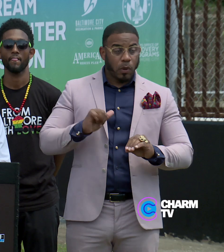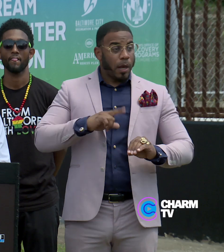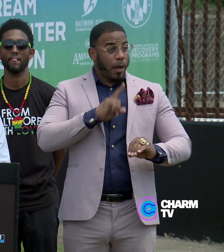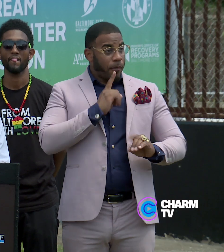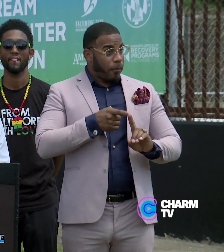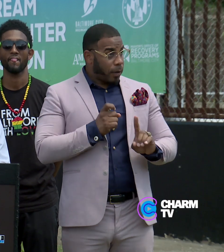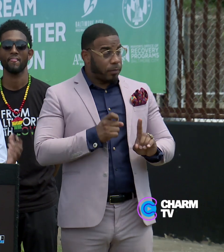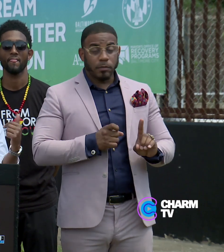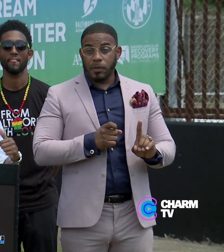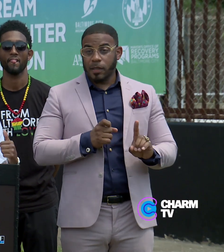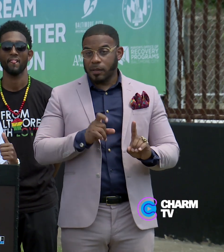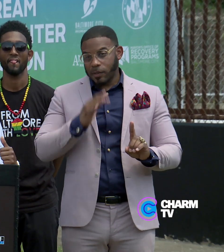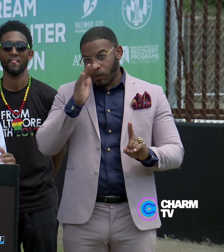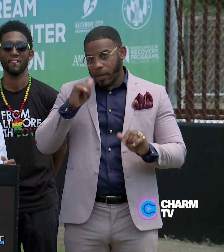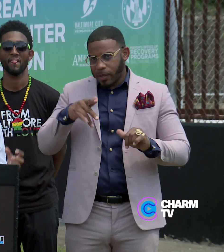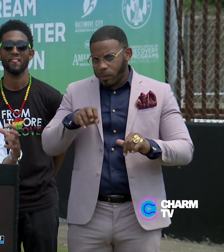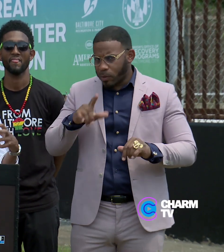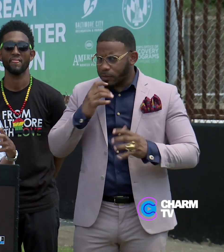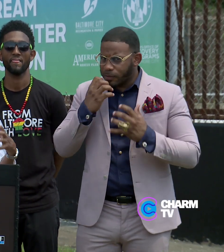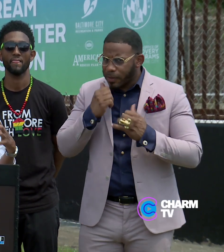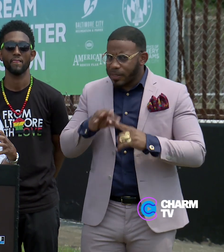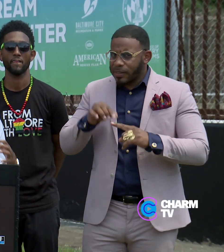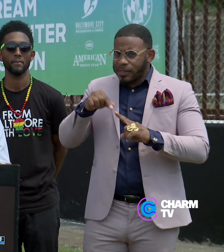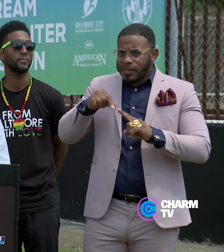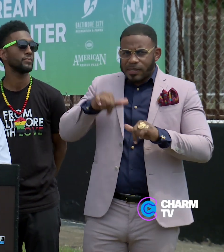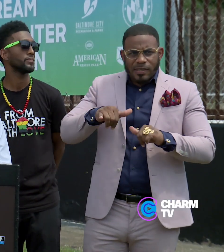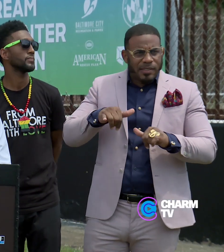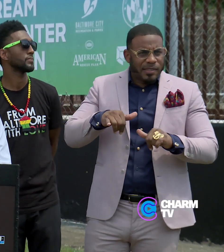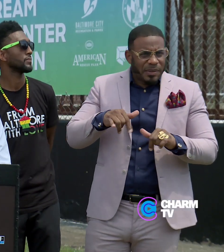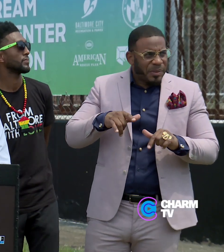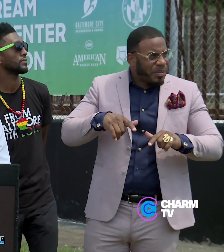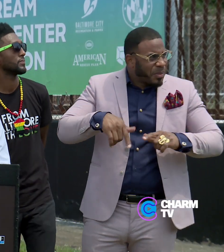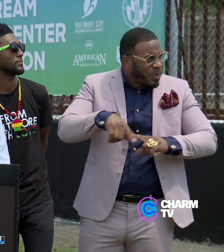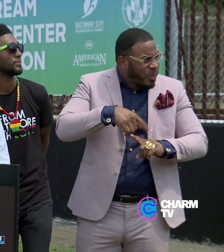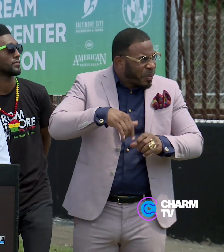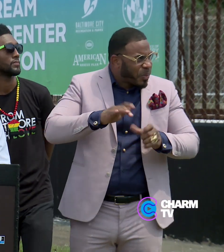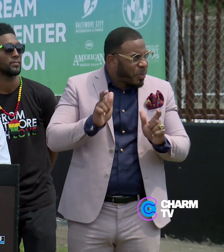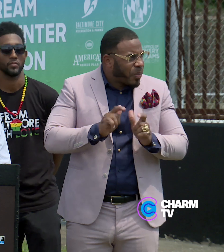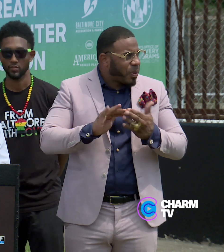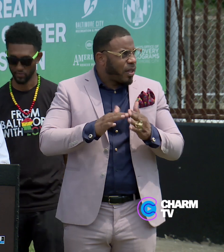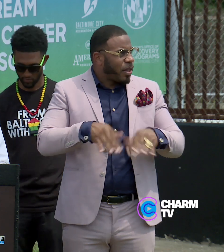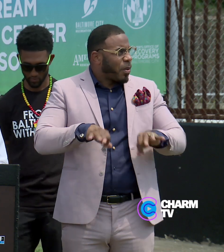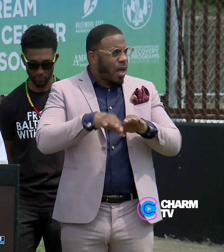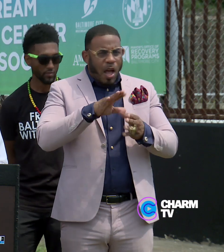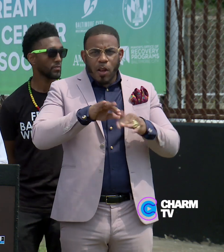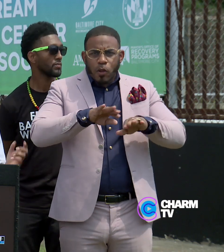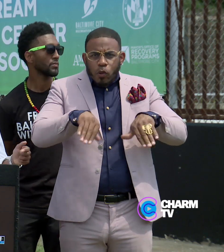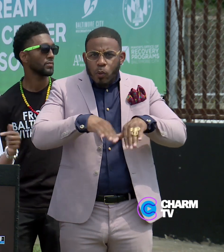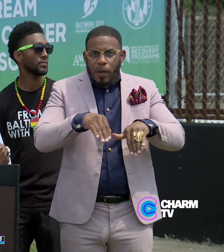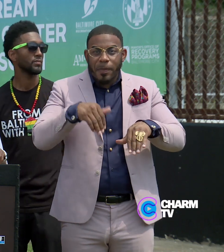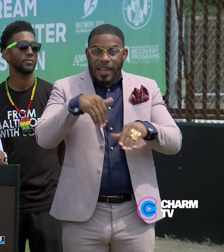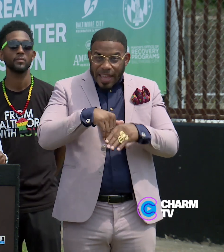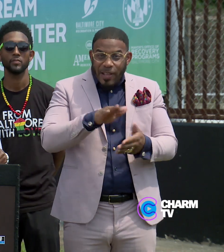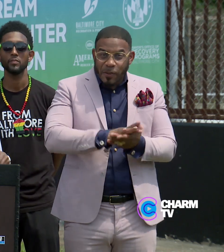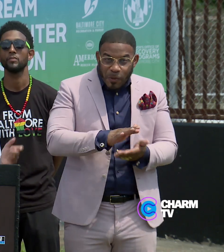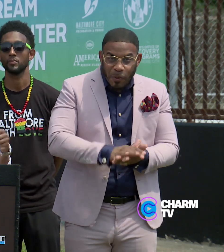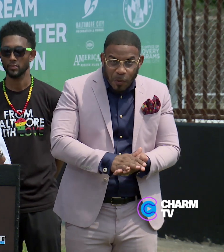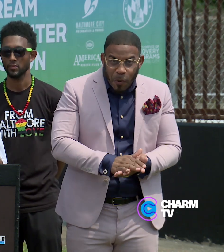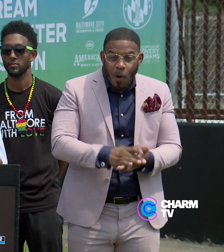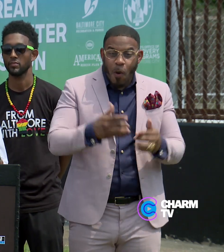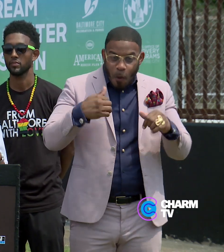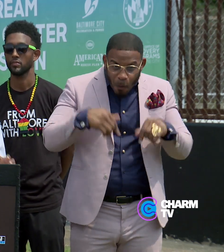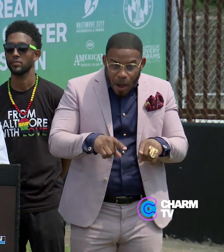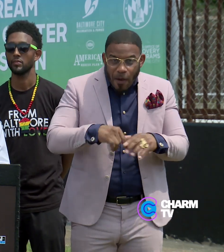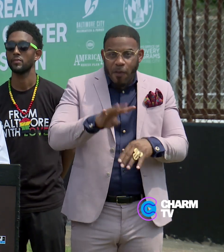am from, and which is why this pool, especially in such an insulated community, is important, because I learned to swim in school